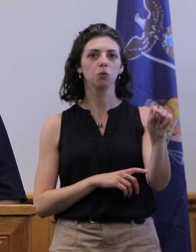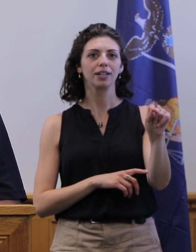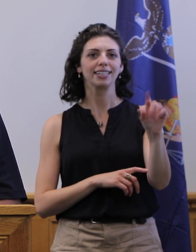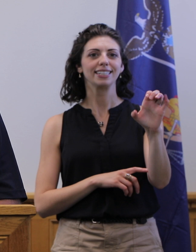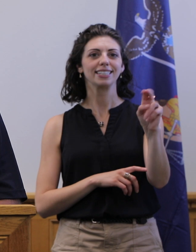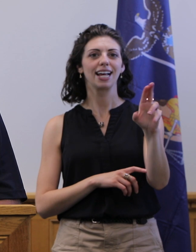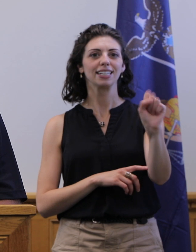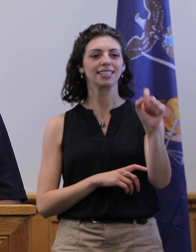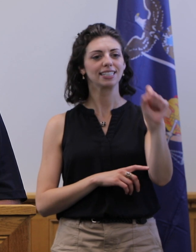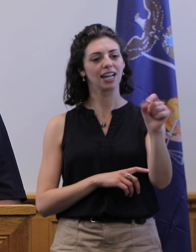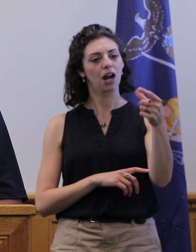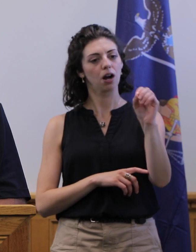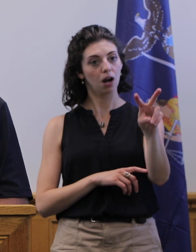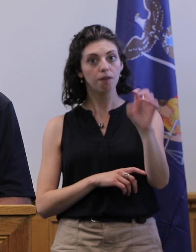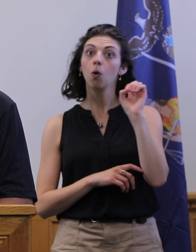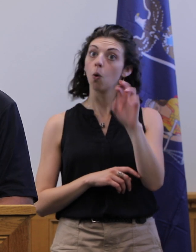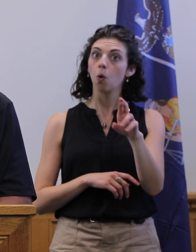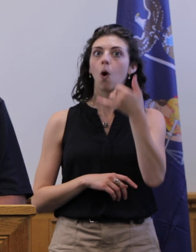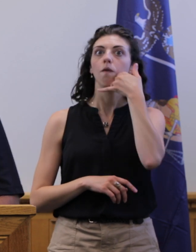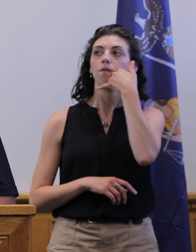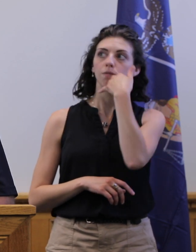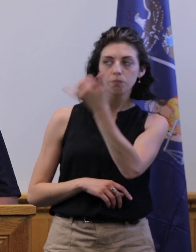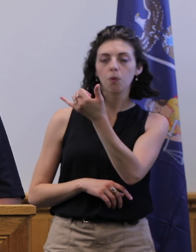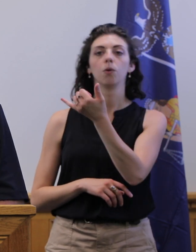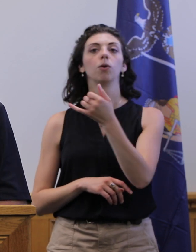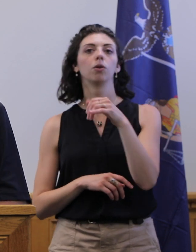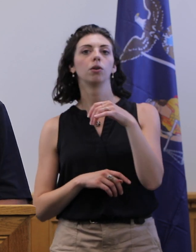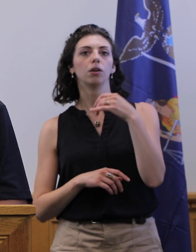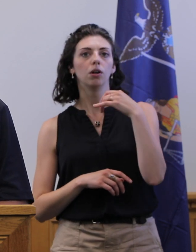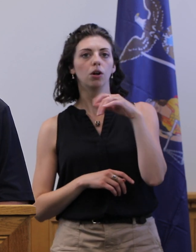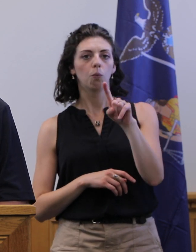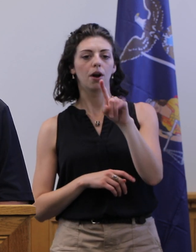www.my2020census.gov, or you can respond by phone at